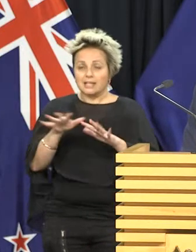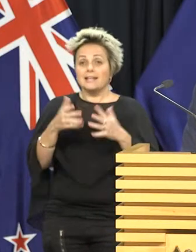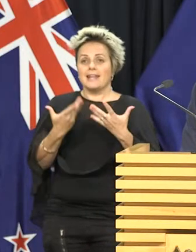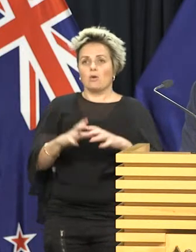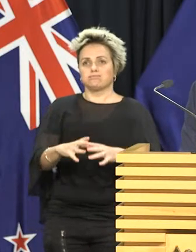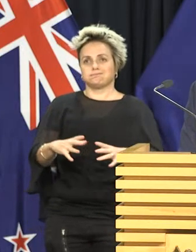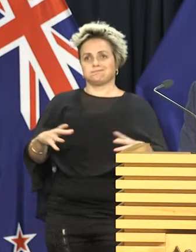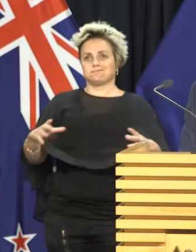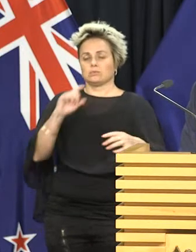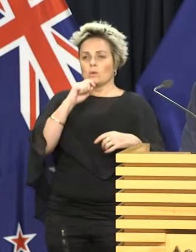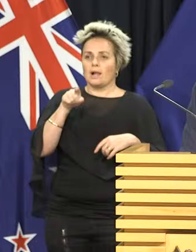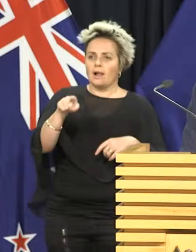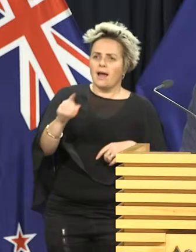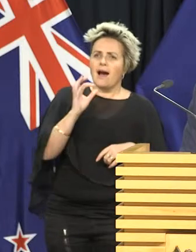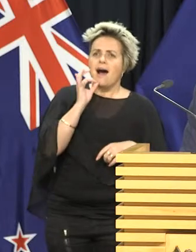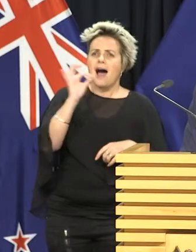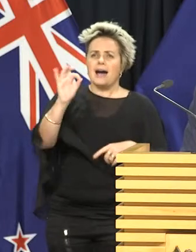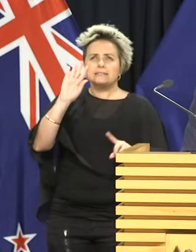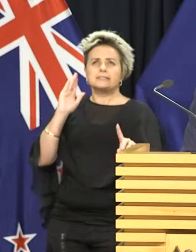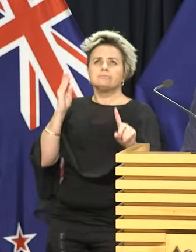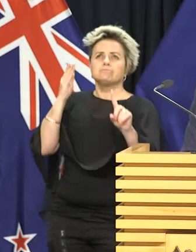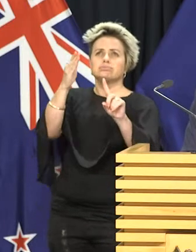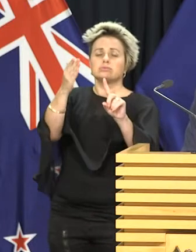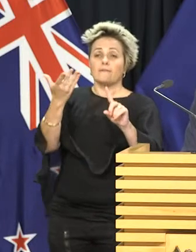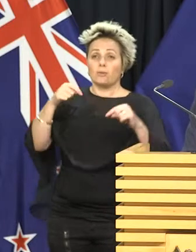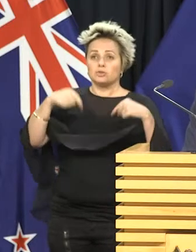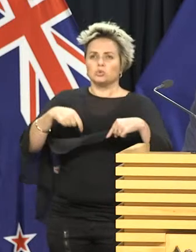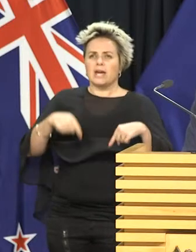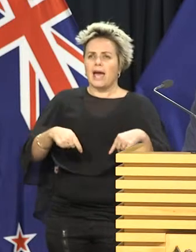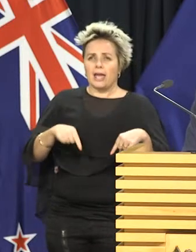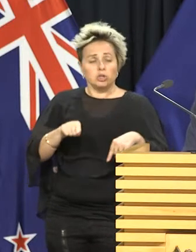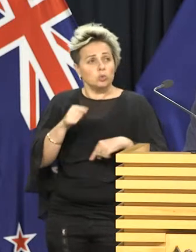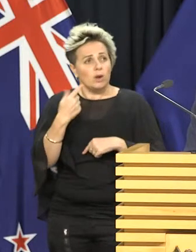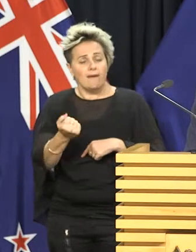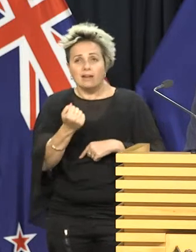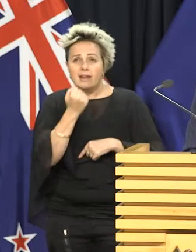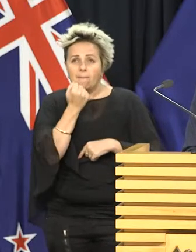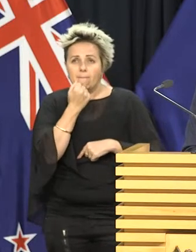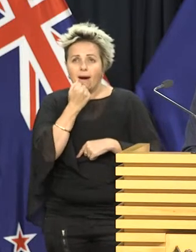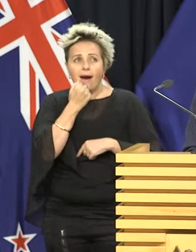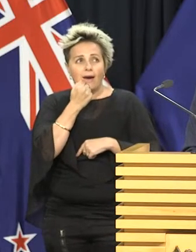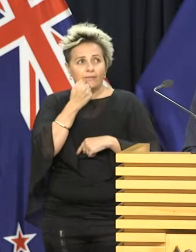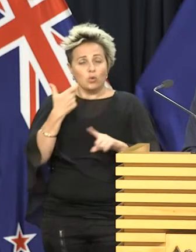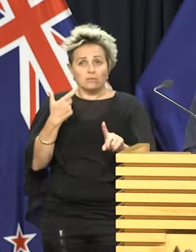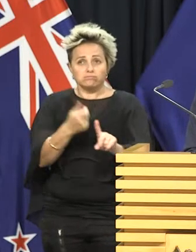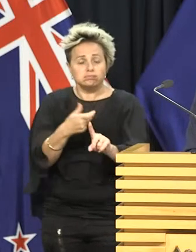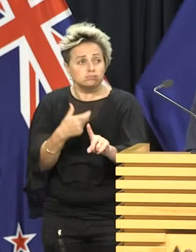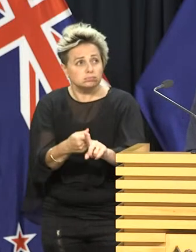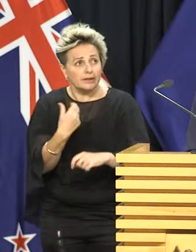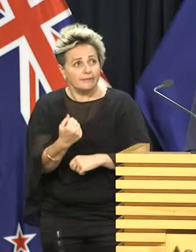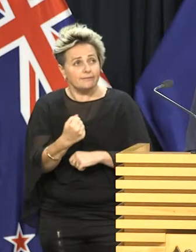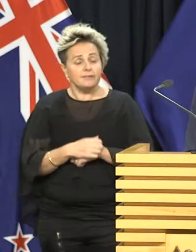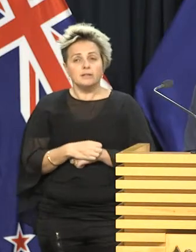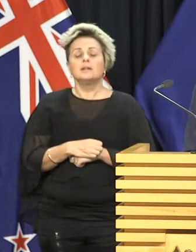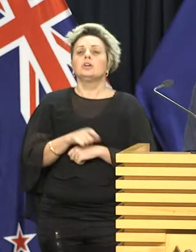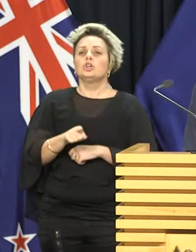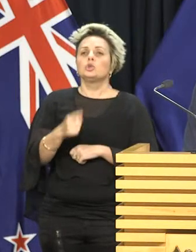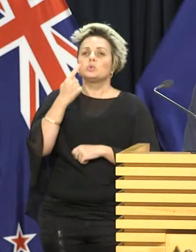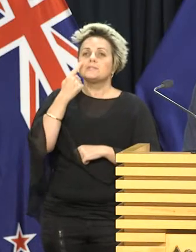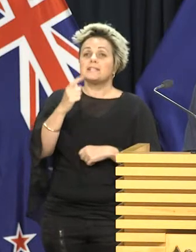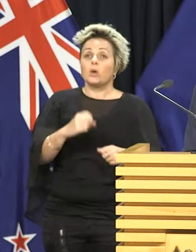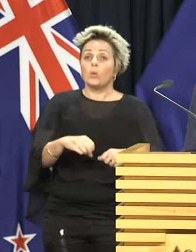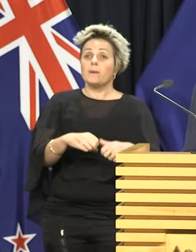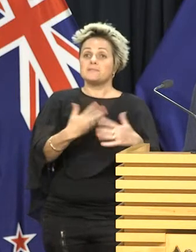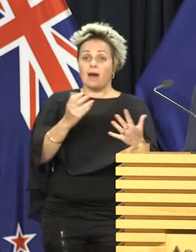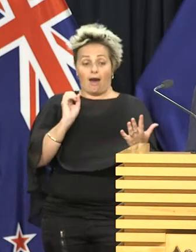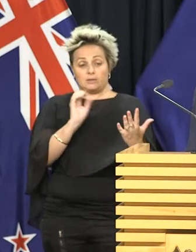have targets for where you want to be as of today, and where are you compared to that target? So you will see in the data that are on the